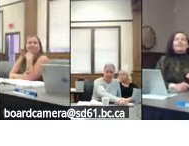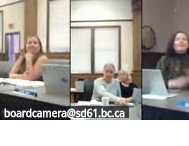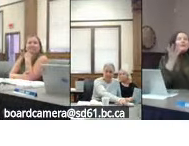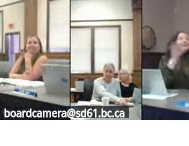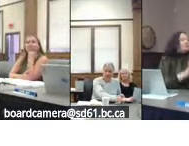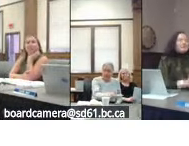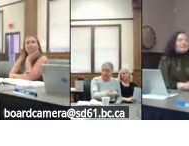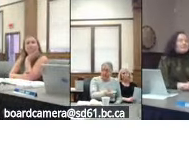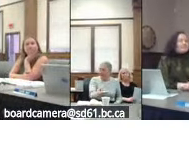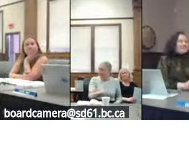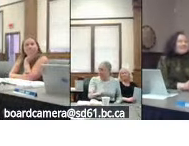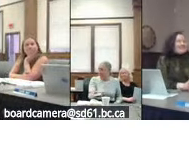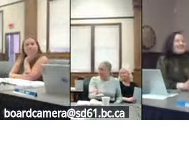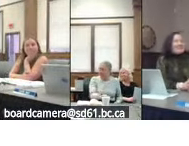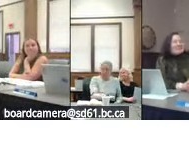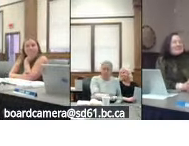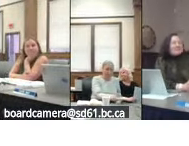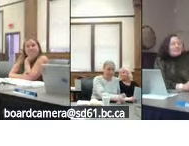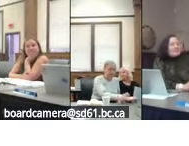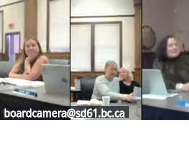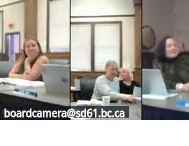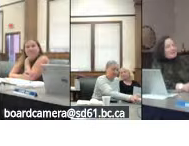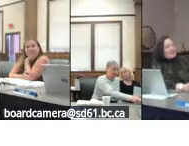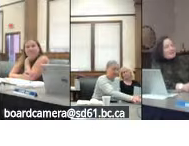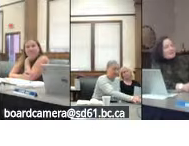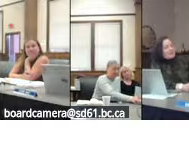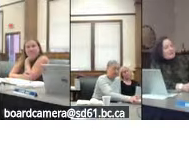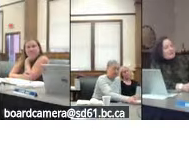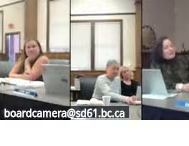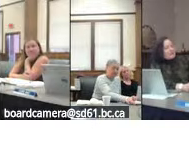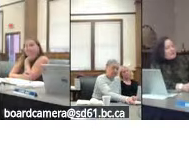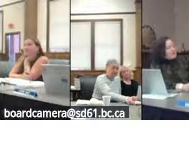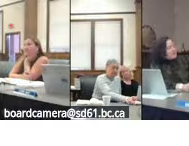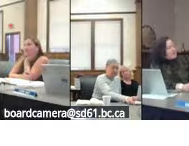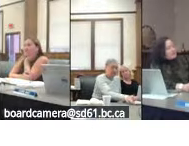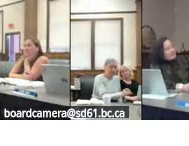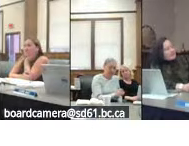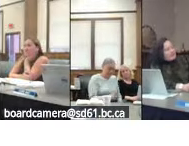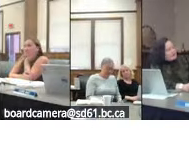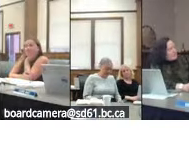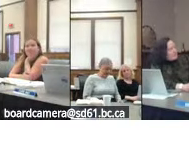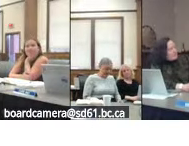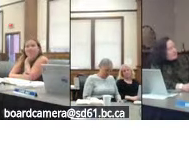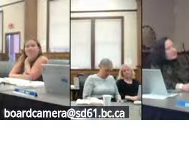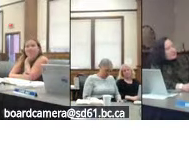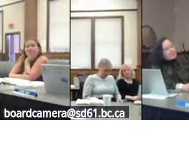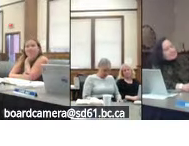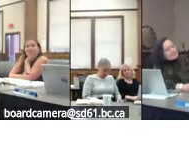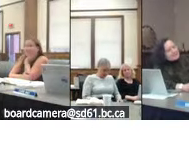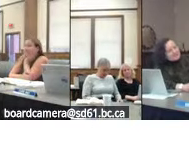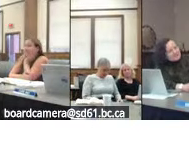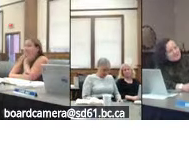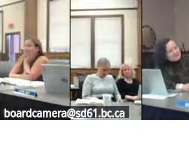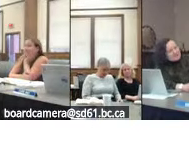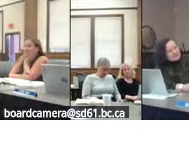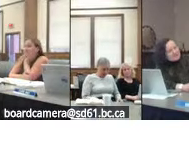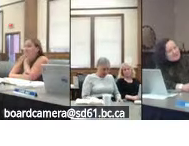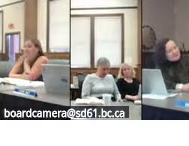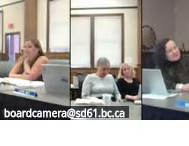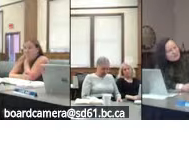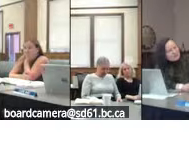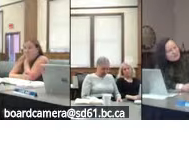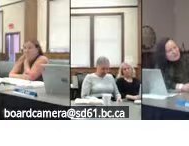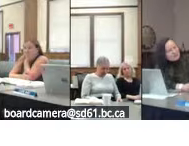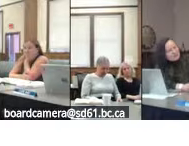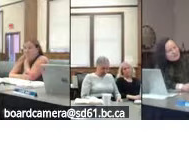my big story. Oh, okay, no problem. Don't want to miss anybody. Okay, so I'm gonna come back to my colleagues. Trustee Kwan, I think you were first, and then trustee Gagnon,